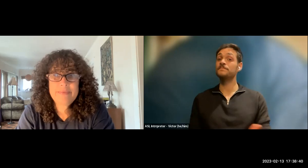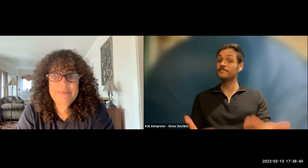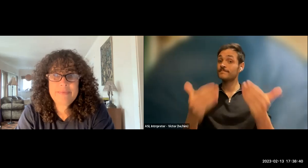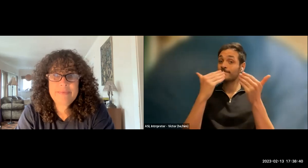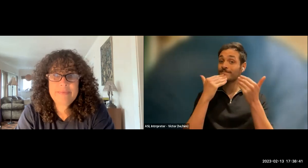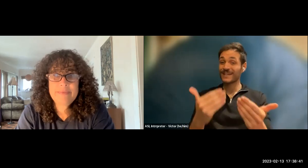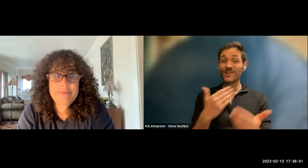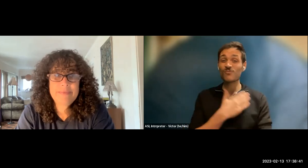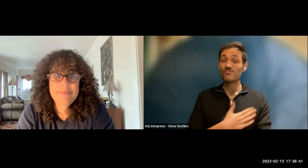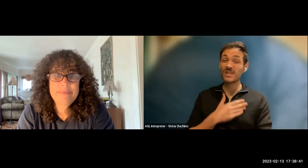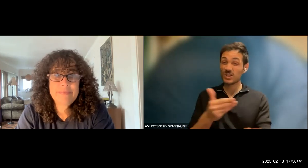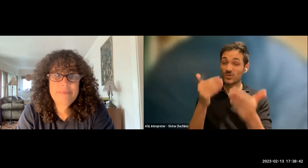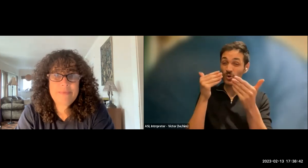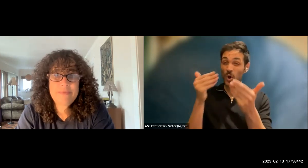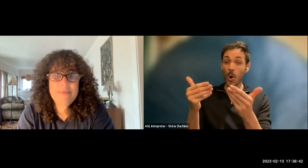interpretation.